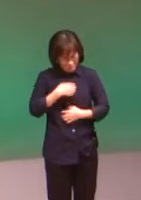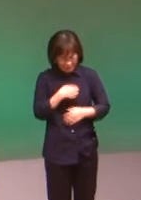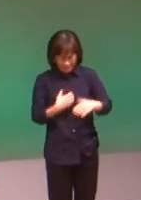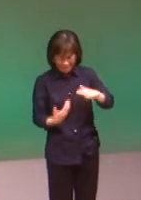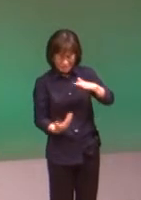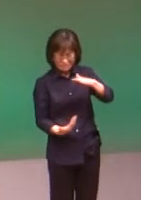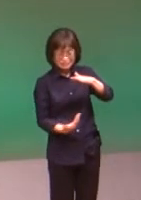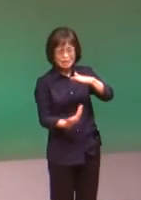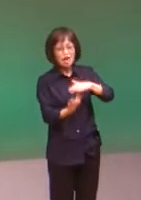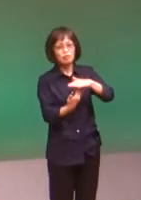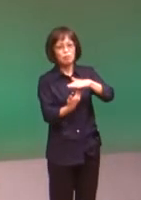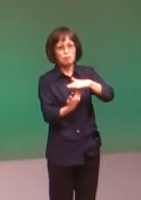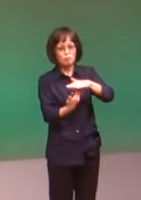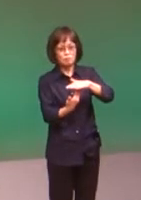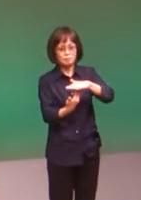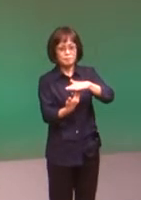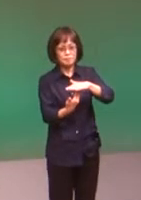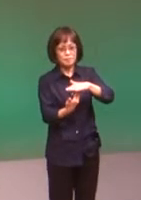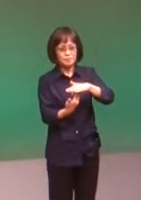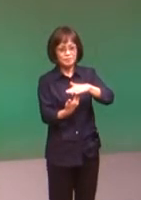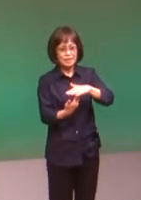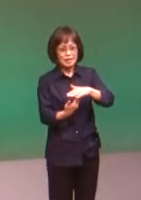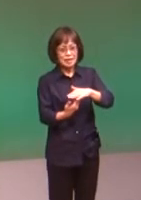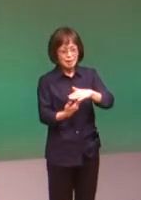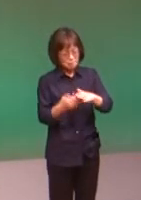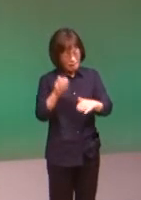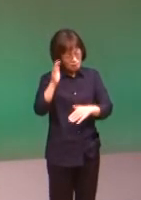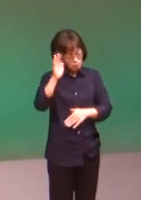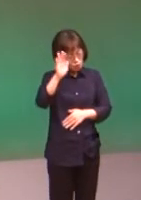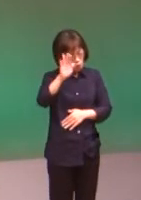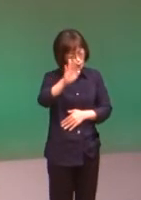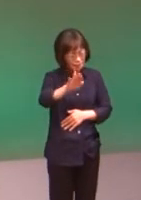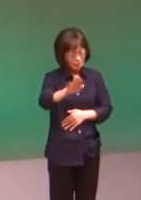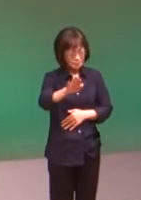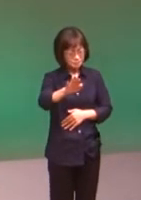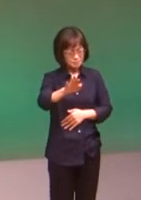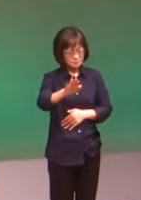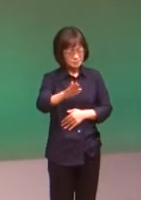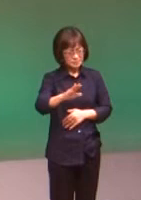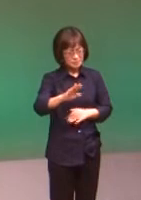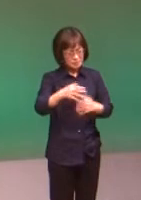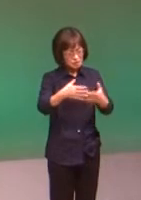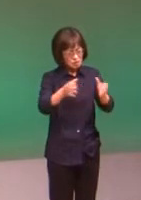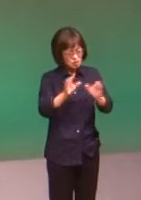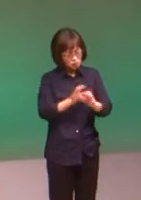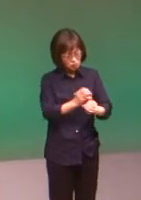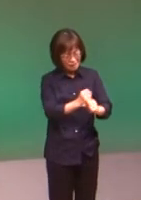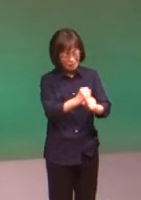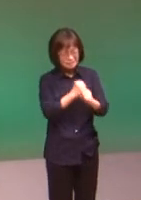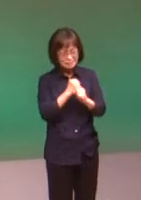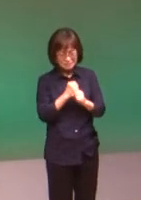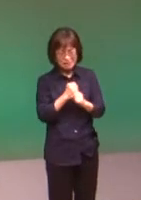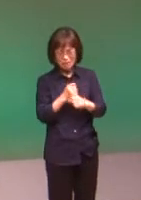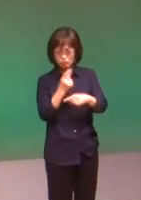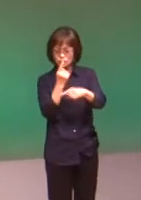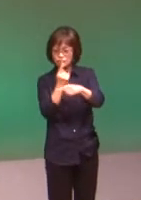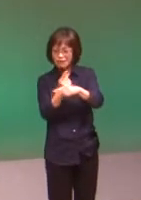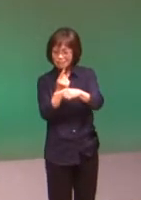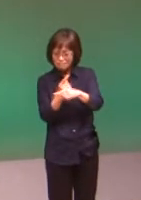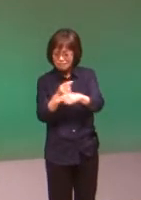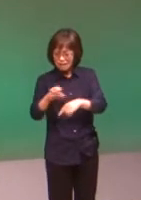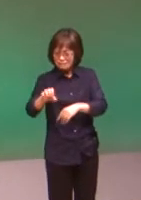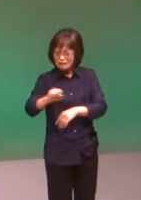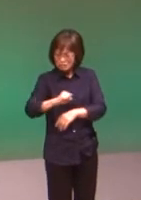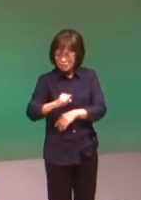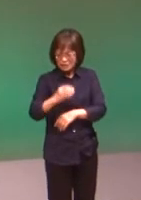level of savagery. We will have to choose in the more or less near future between collective